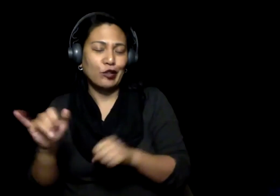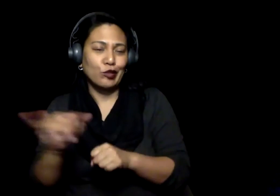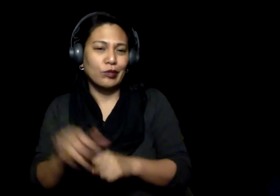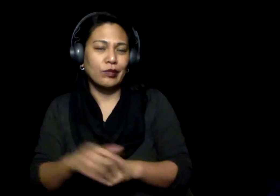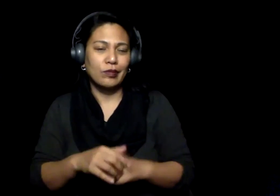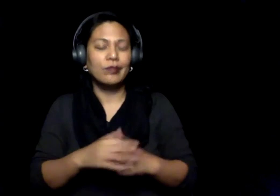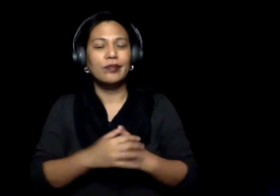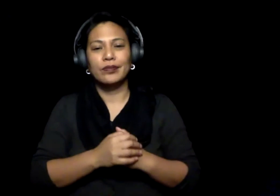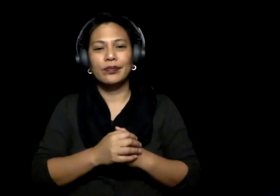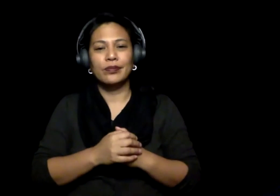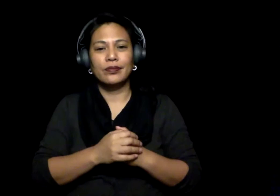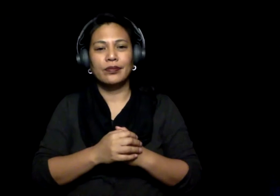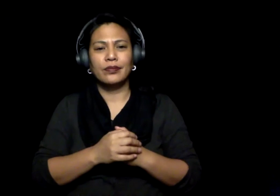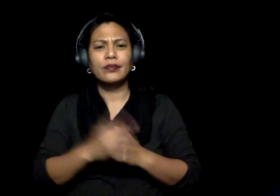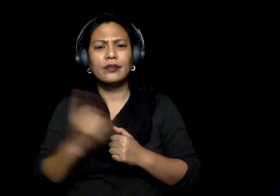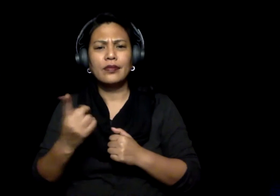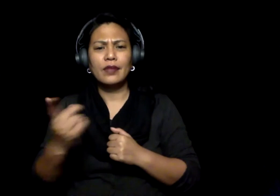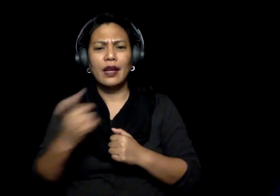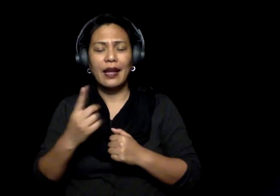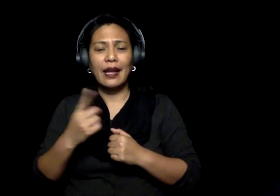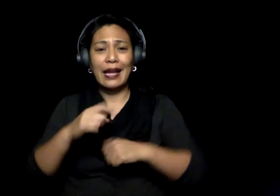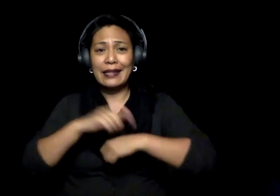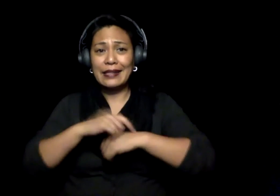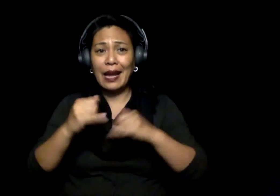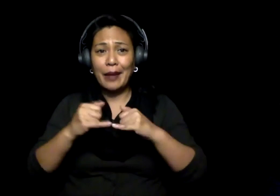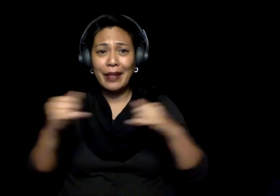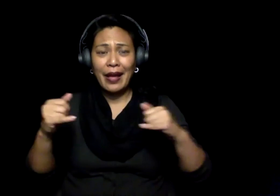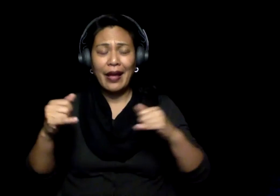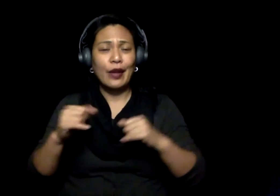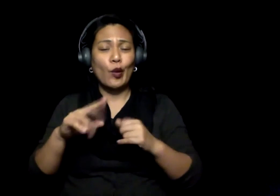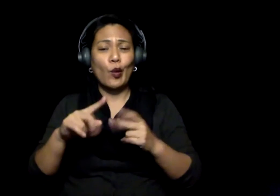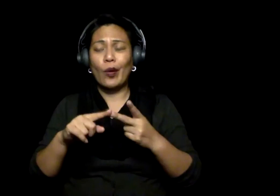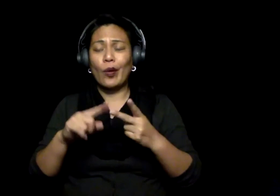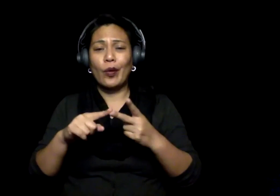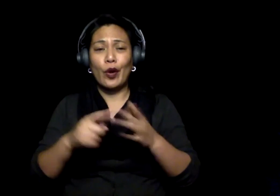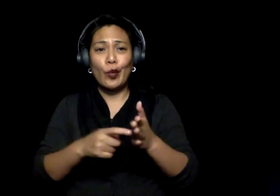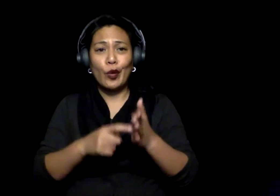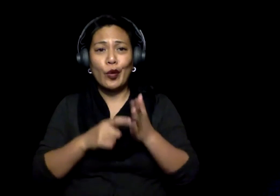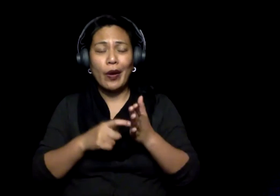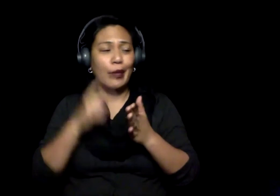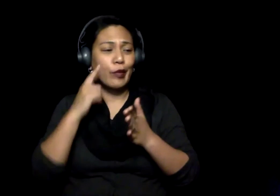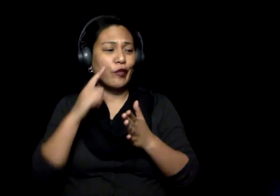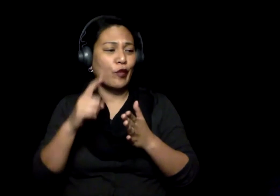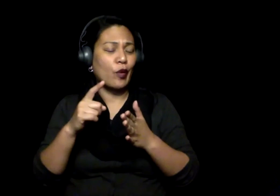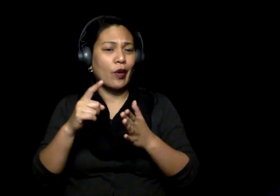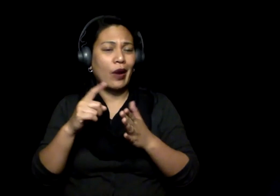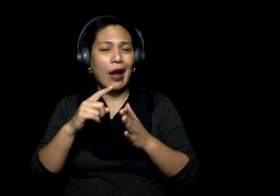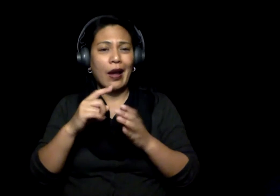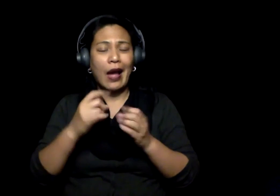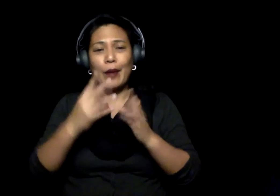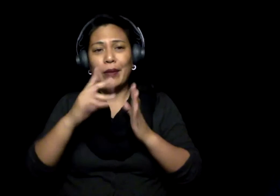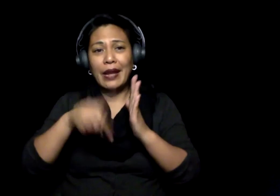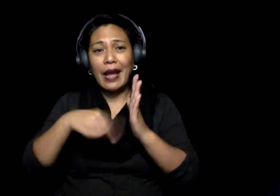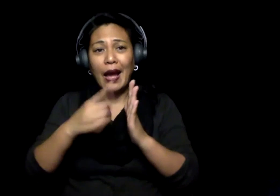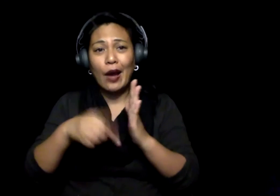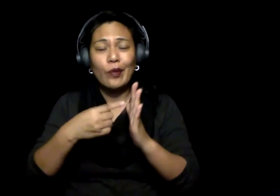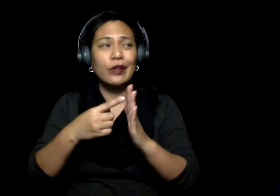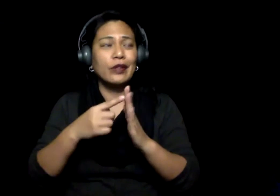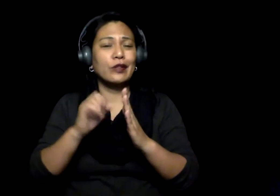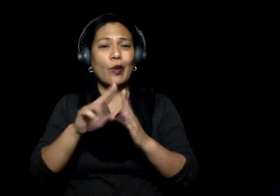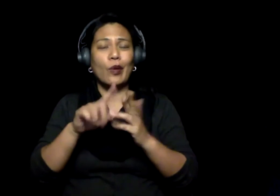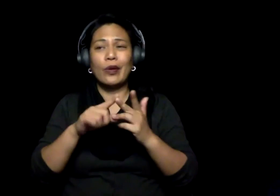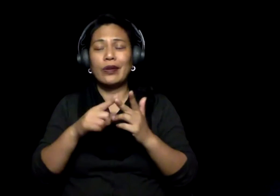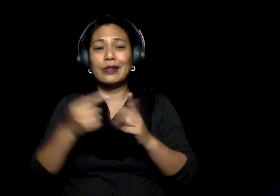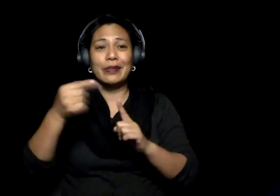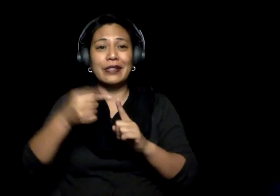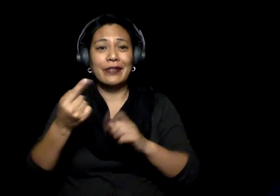Is there a timeline or particular sort of requirement for a number of hours or particular dates for the